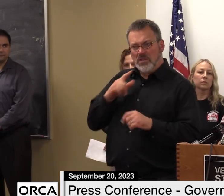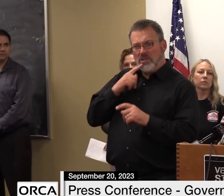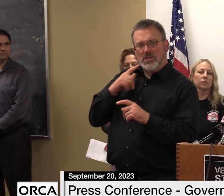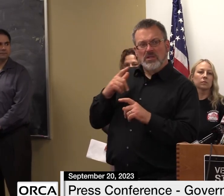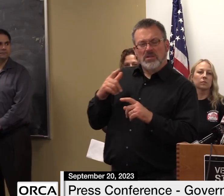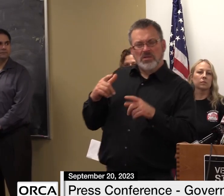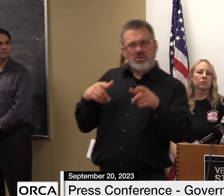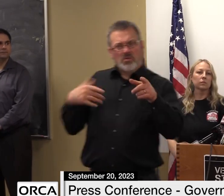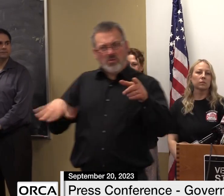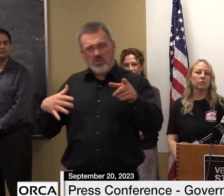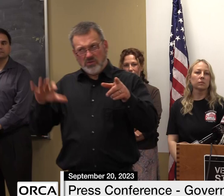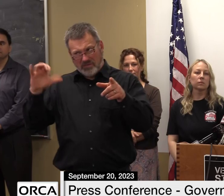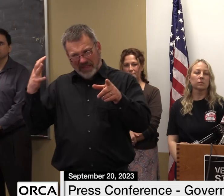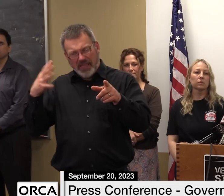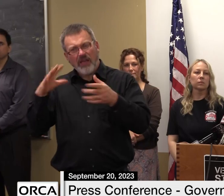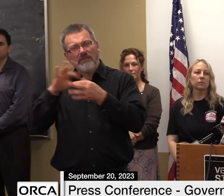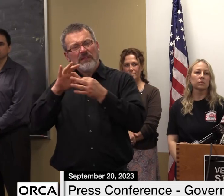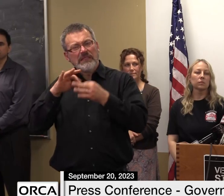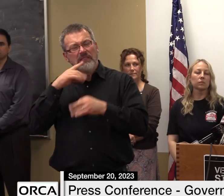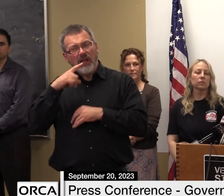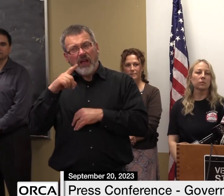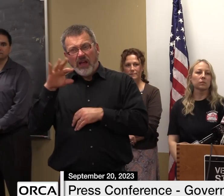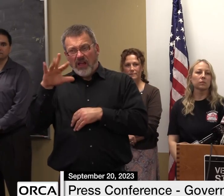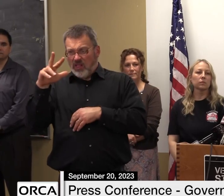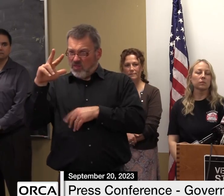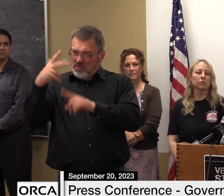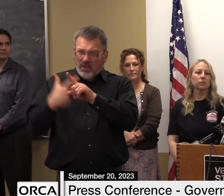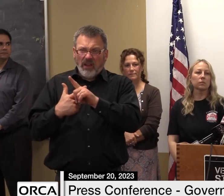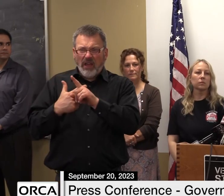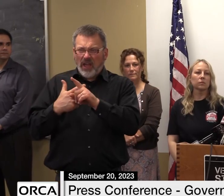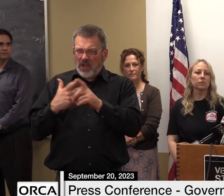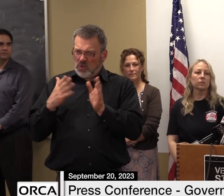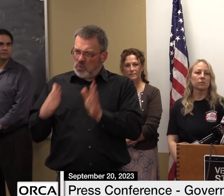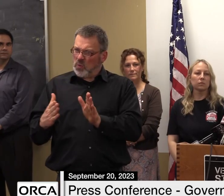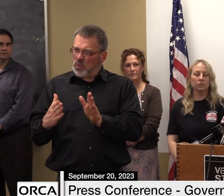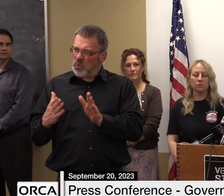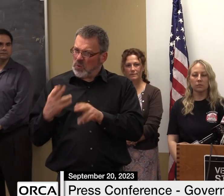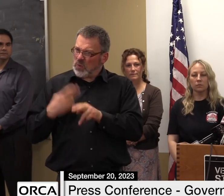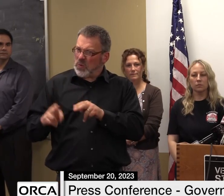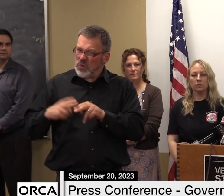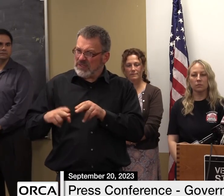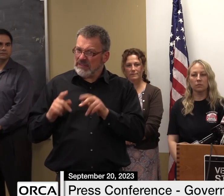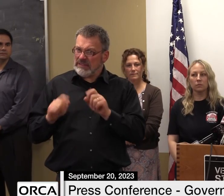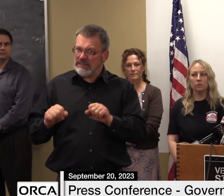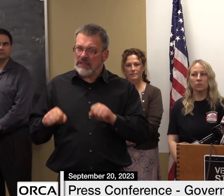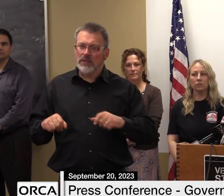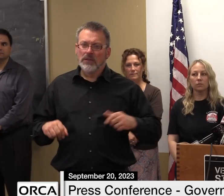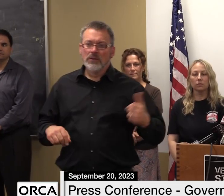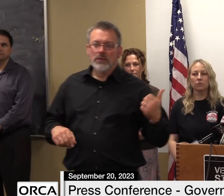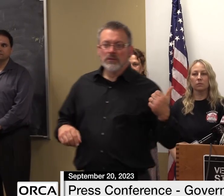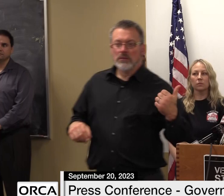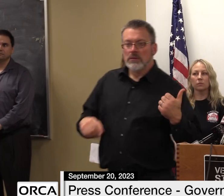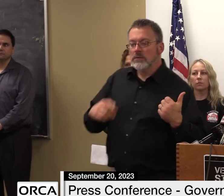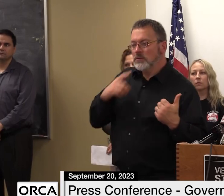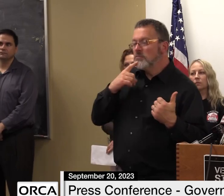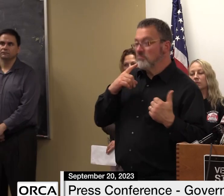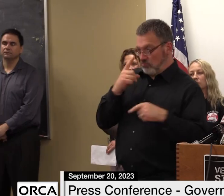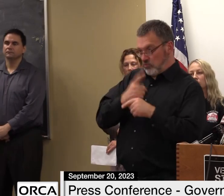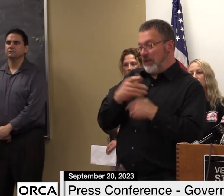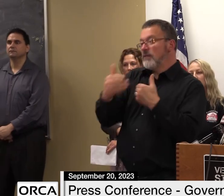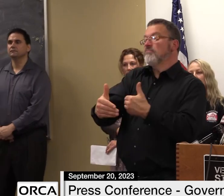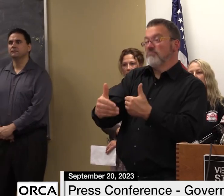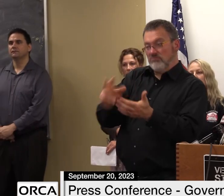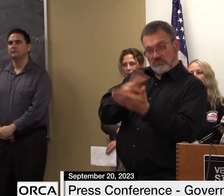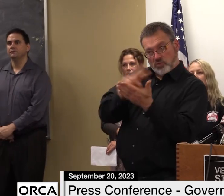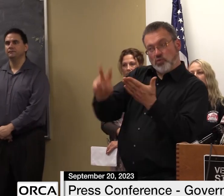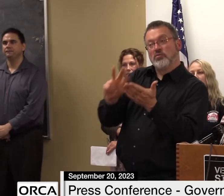in terms of talks with the city when that might start? We're within, I'd say, a couple of weeks of that. Yep. I wanted to get back to that